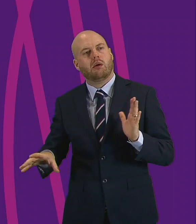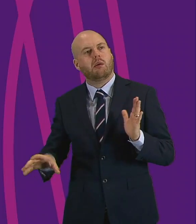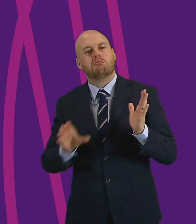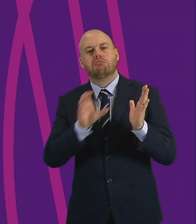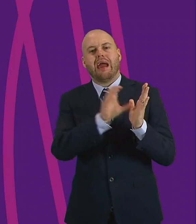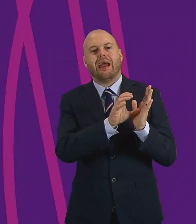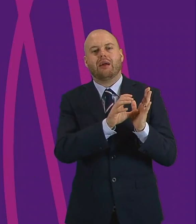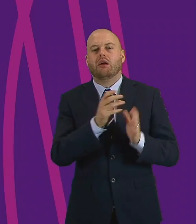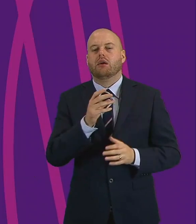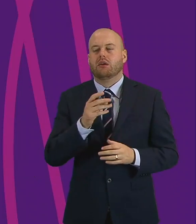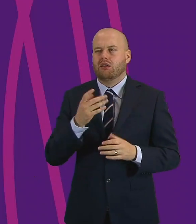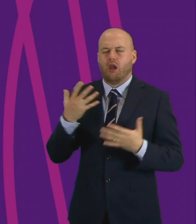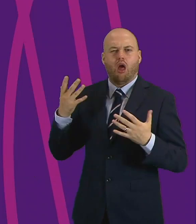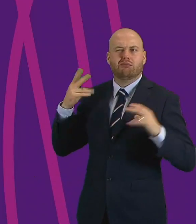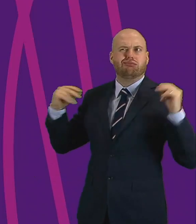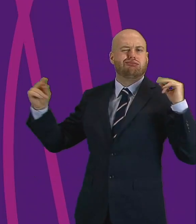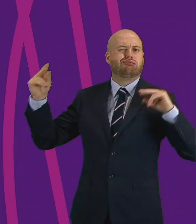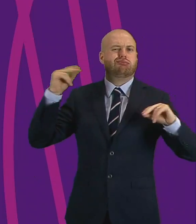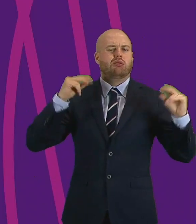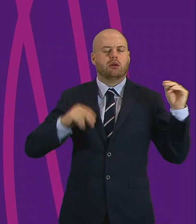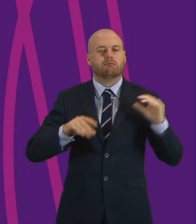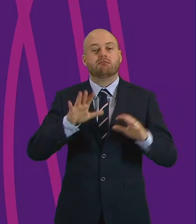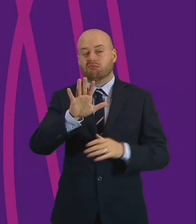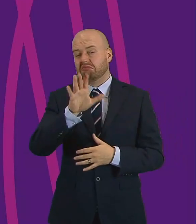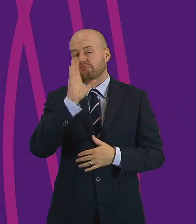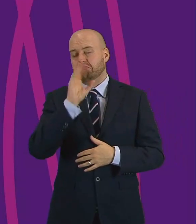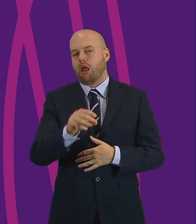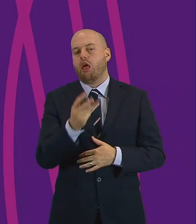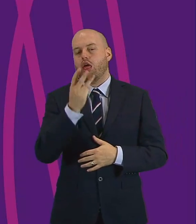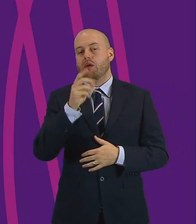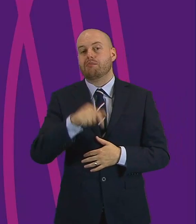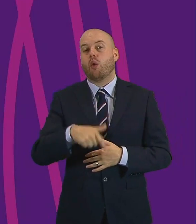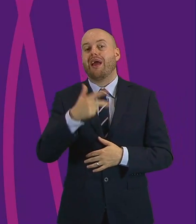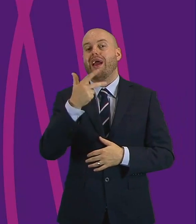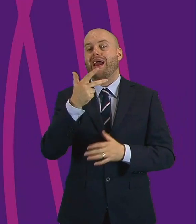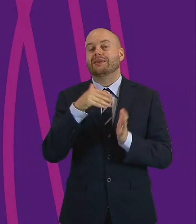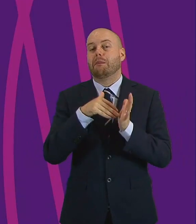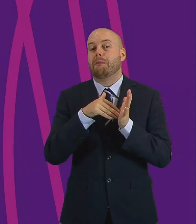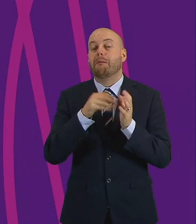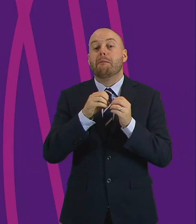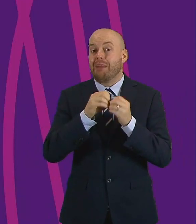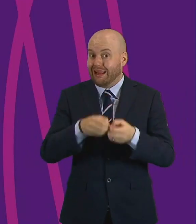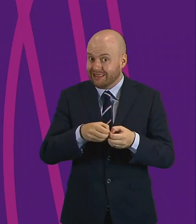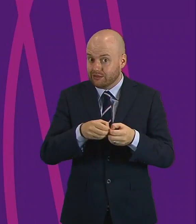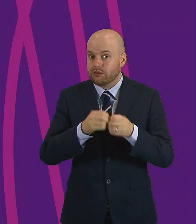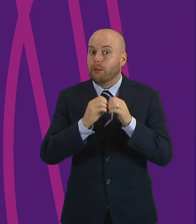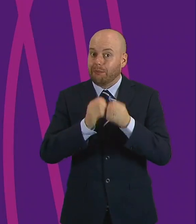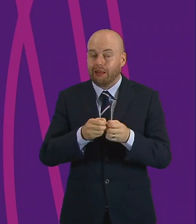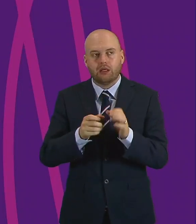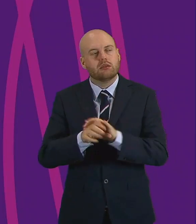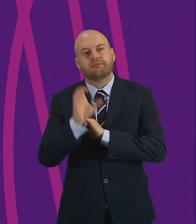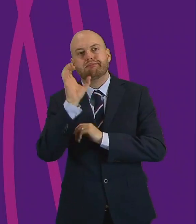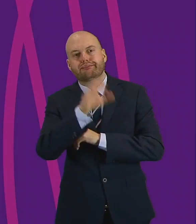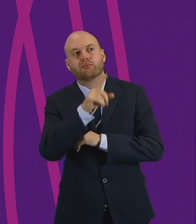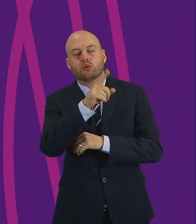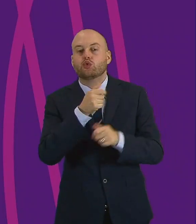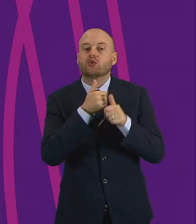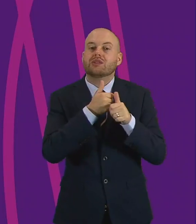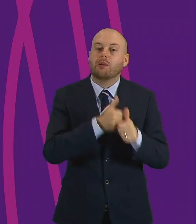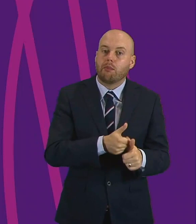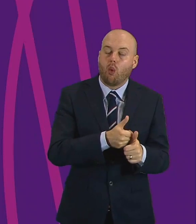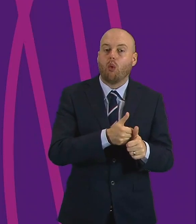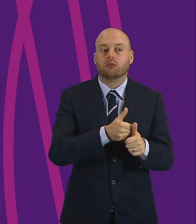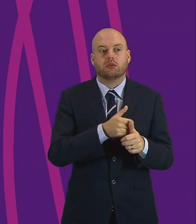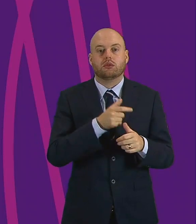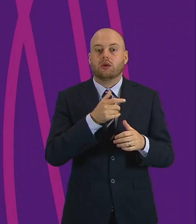3.8 billion, no thank you, 3.8 billion of Barnett consequentials, which have been vital to support our public services, 4.8 billion of support